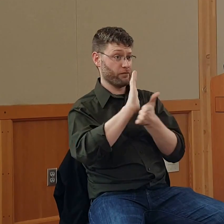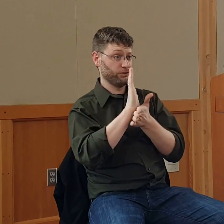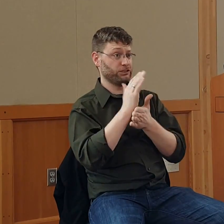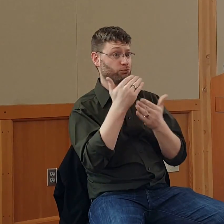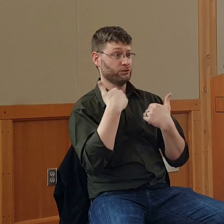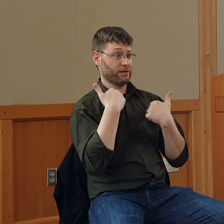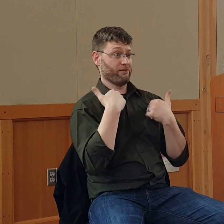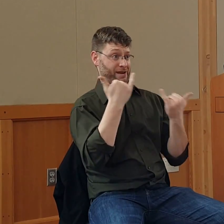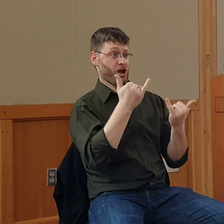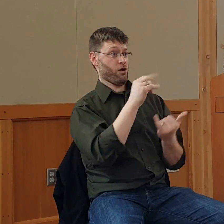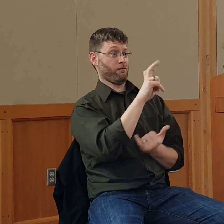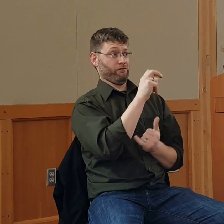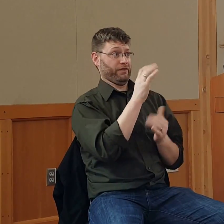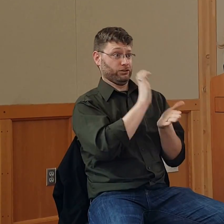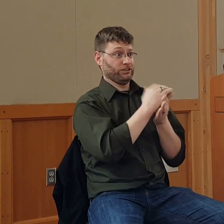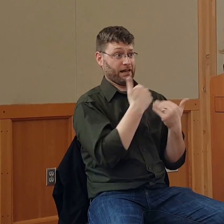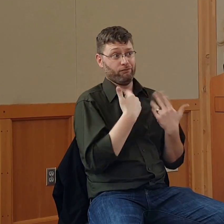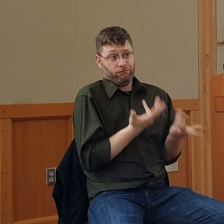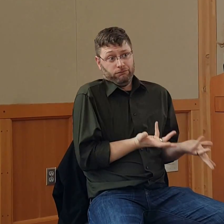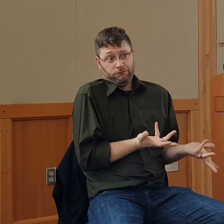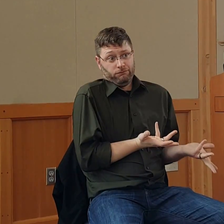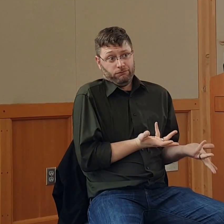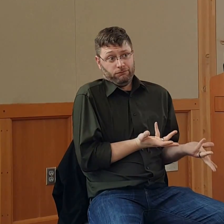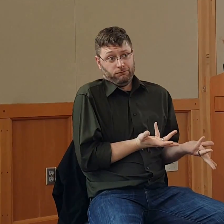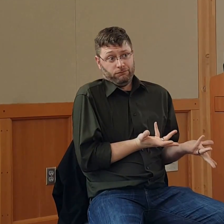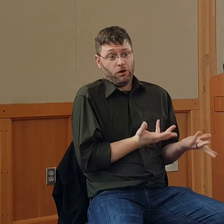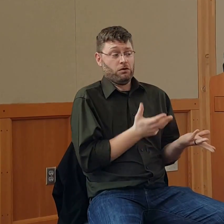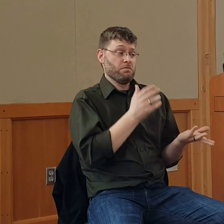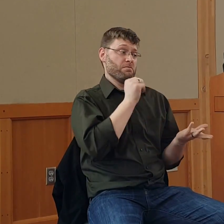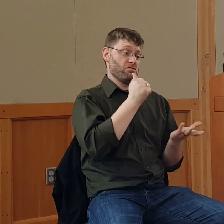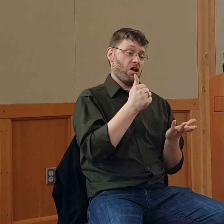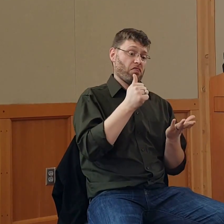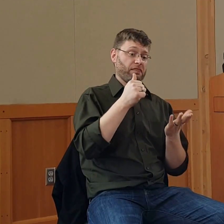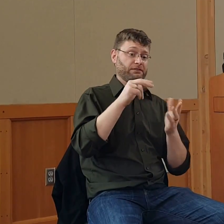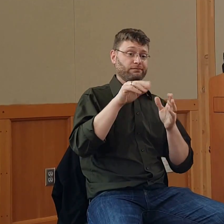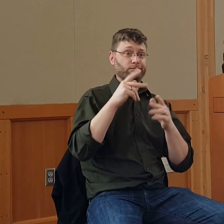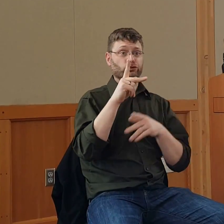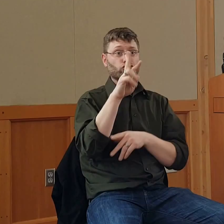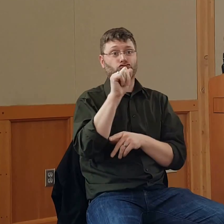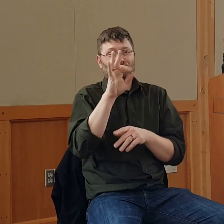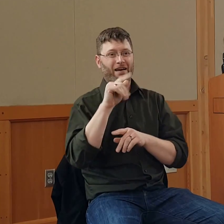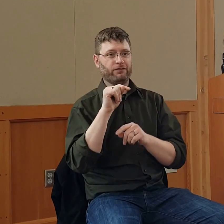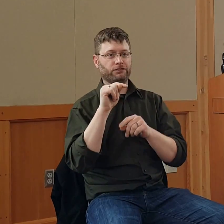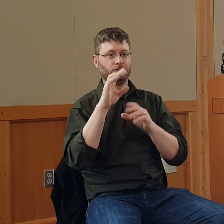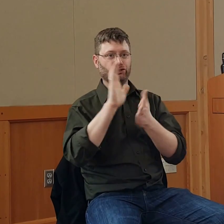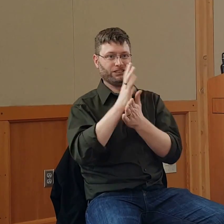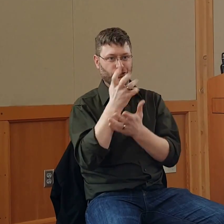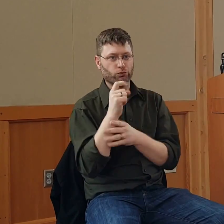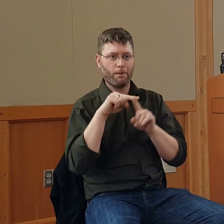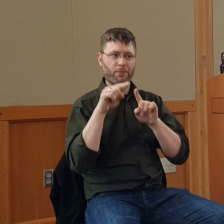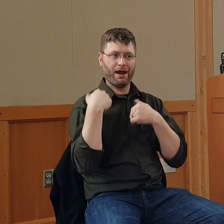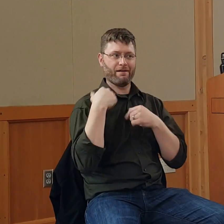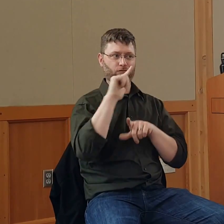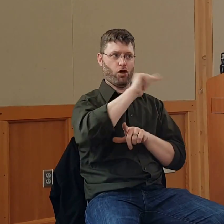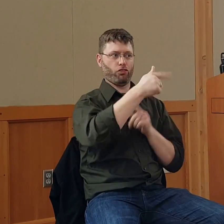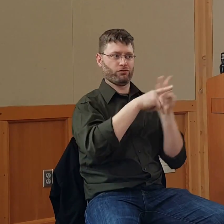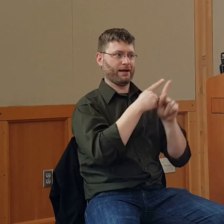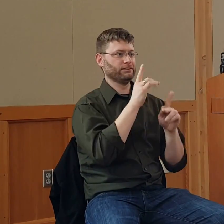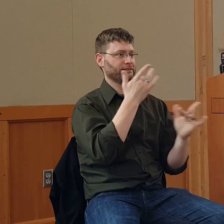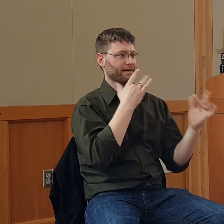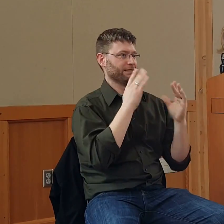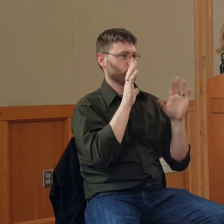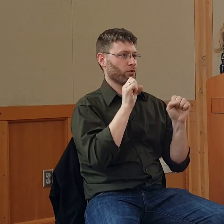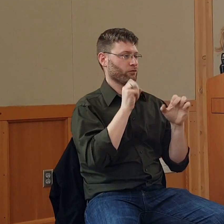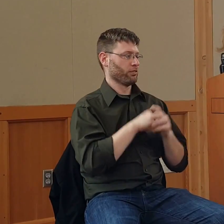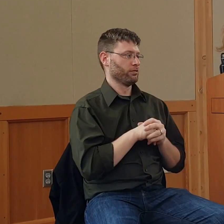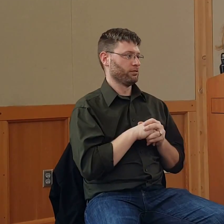wonderful non-dairy cheeses out there. Or if it's not the commercial cheeses that you like, there's ways to convey that. Because when people say, what about cheese? I say,